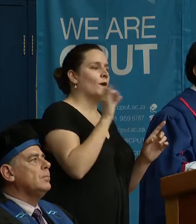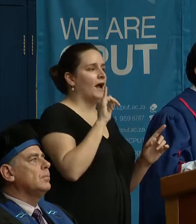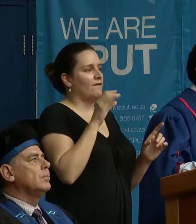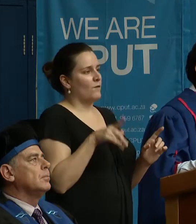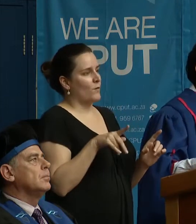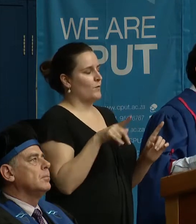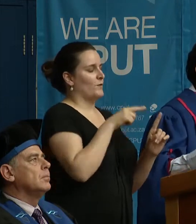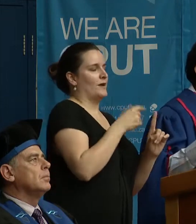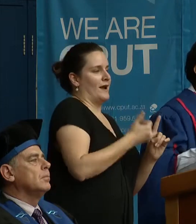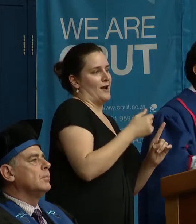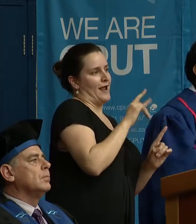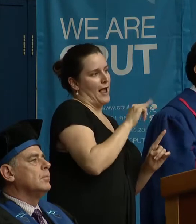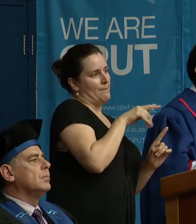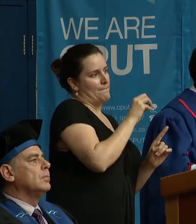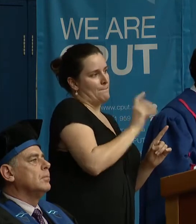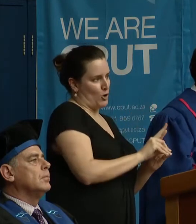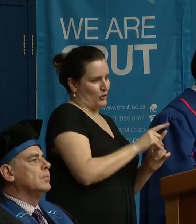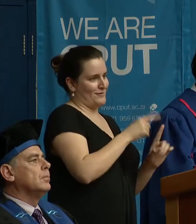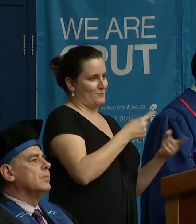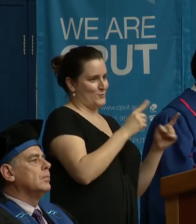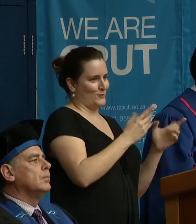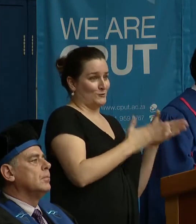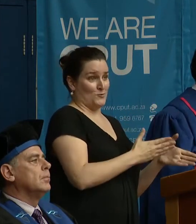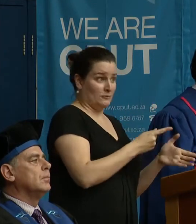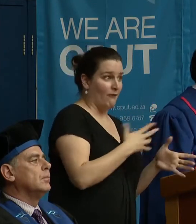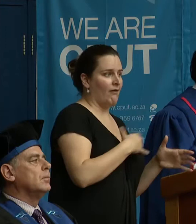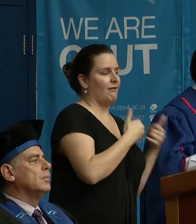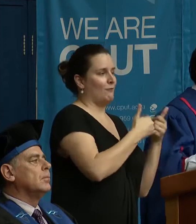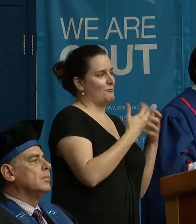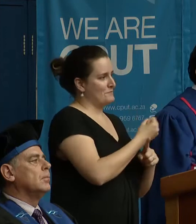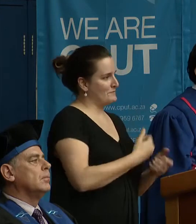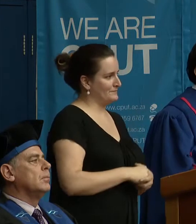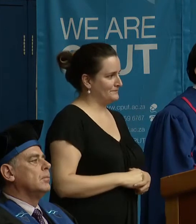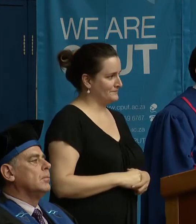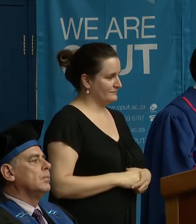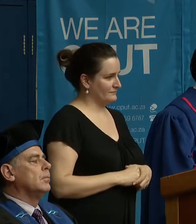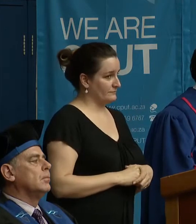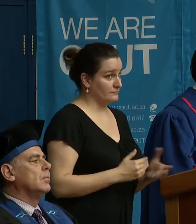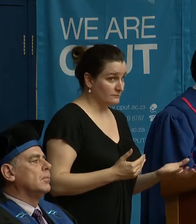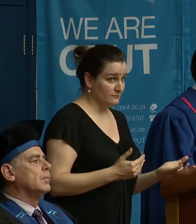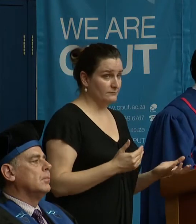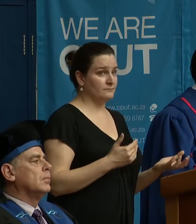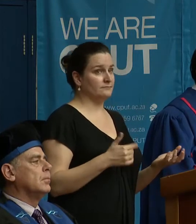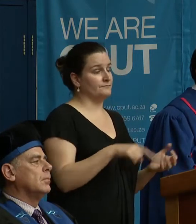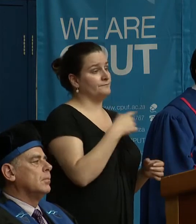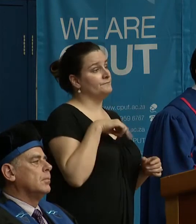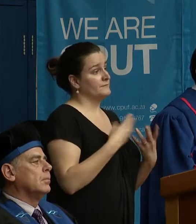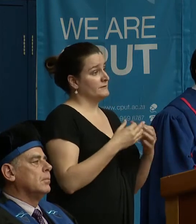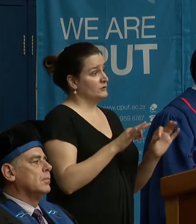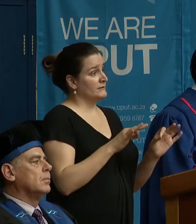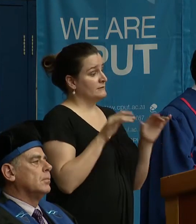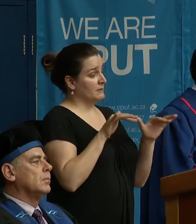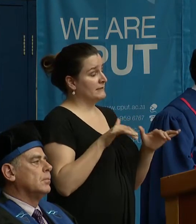it changed the way digital music is consumed in the world. When we did SmartCape, which provided free public internet